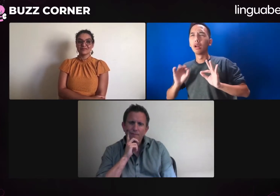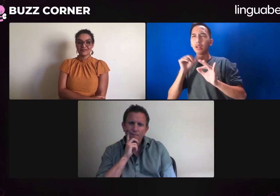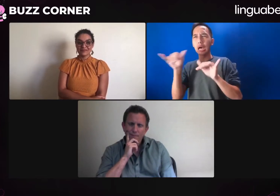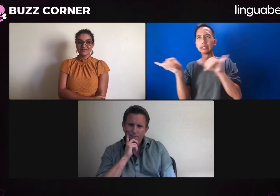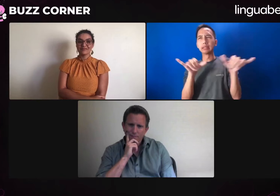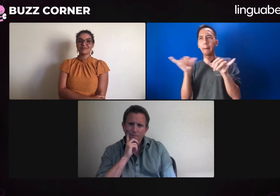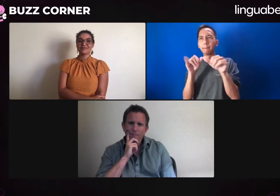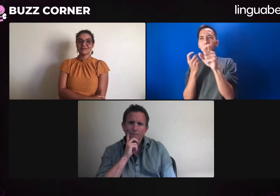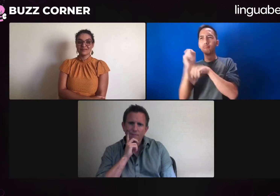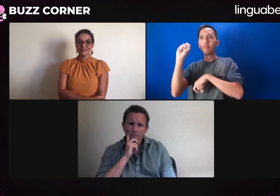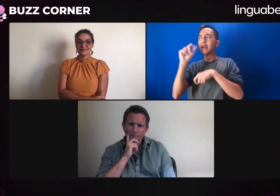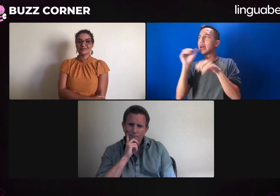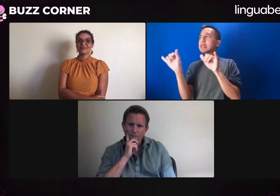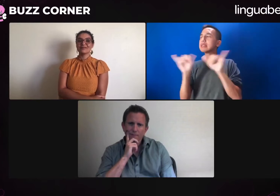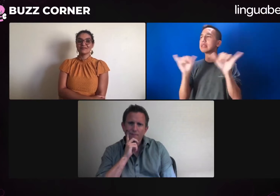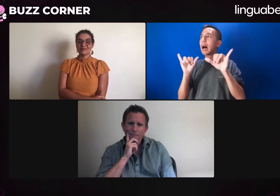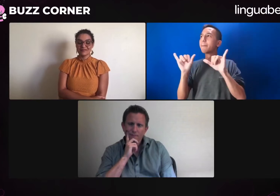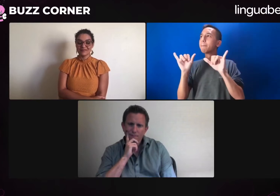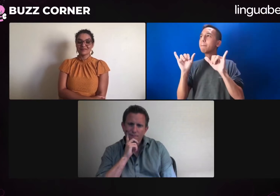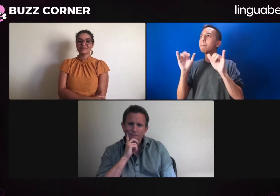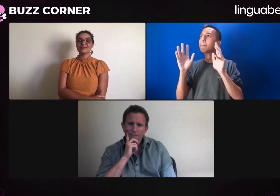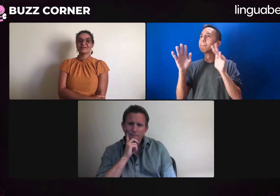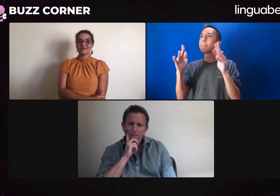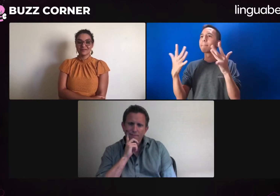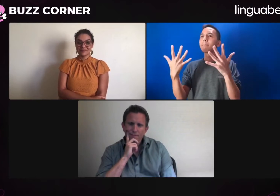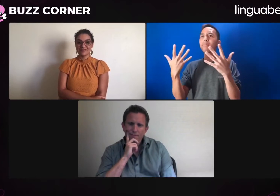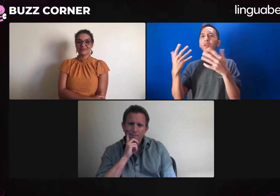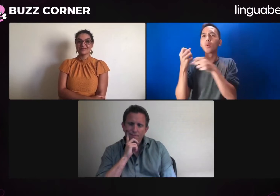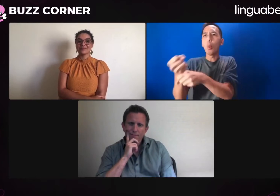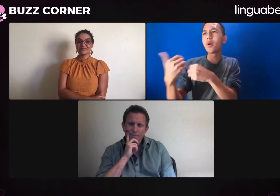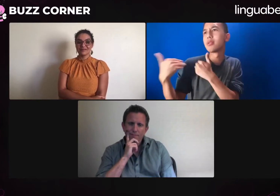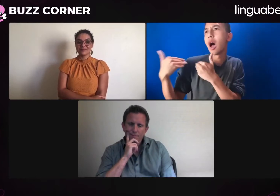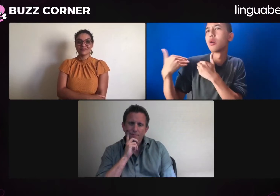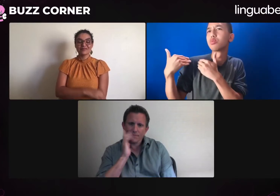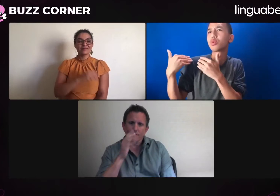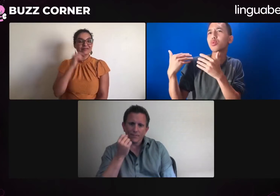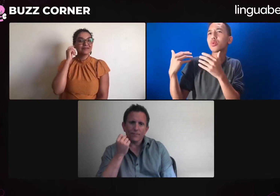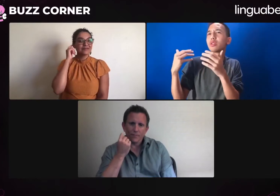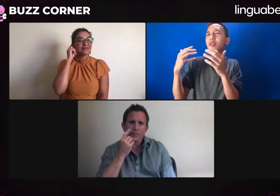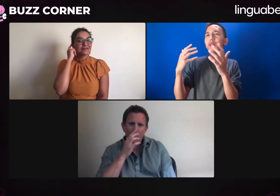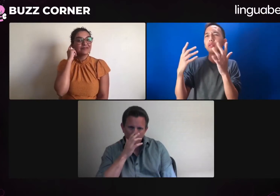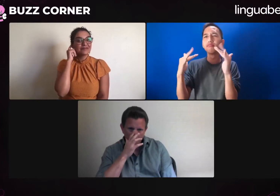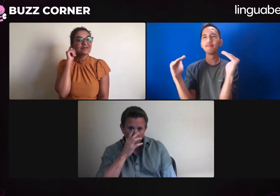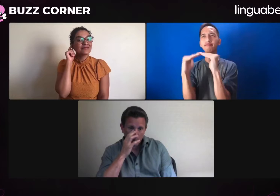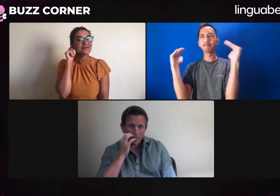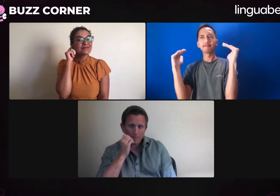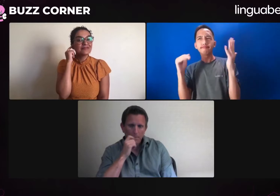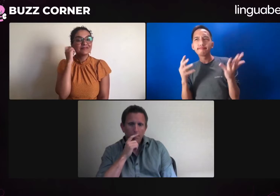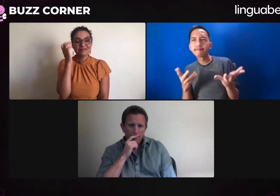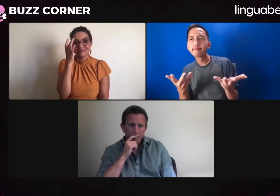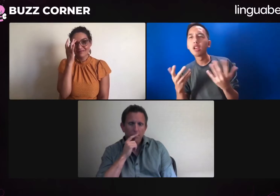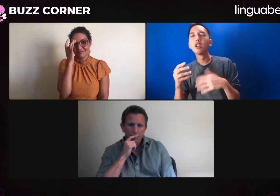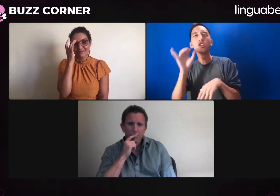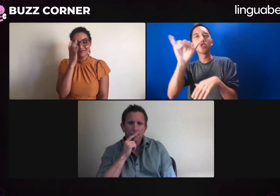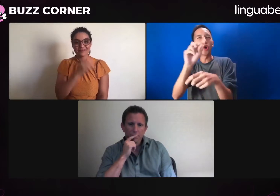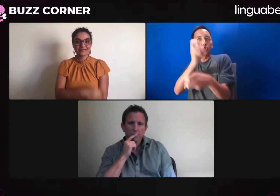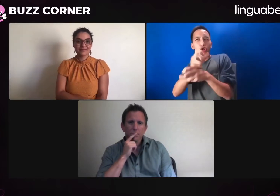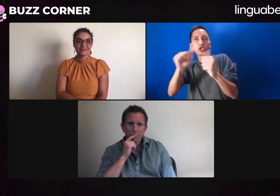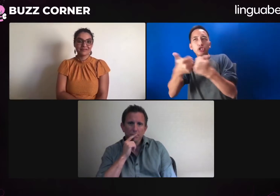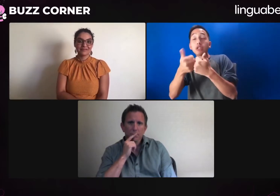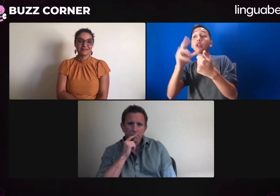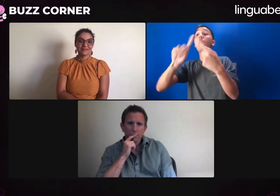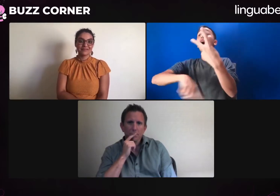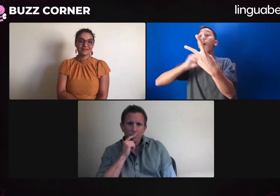just brush it off and just keep on moving. And so I think the response is not the same. I think it's